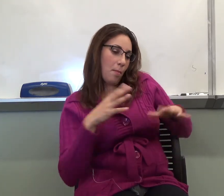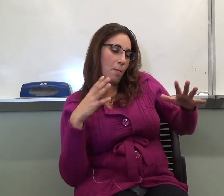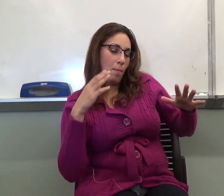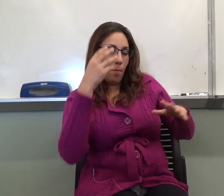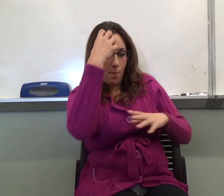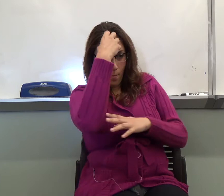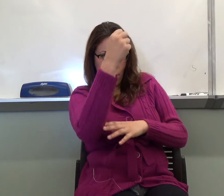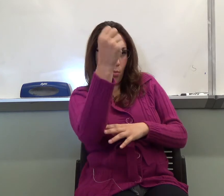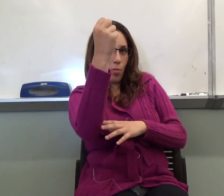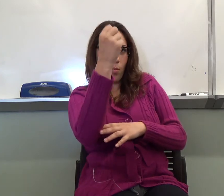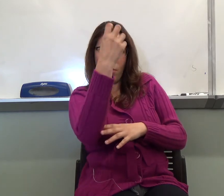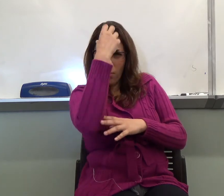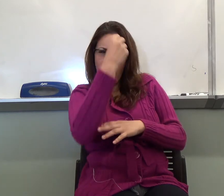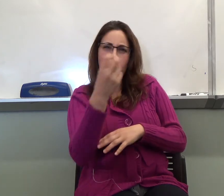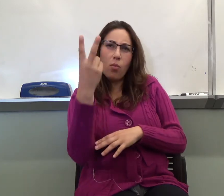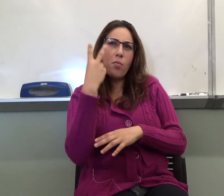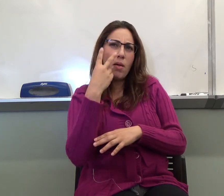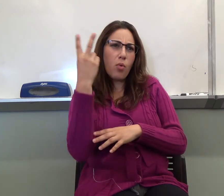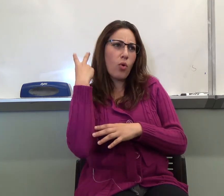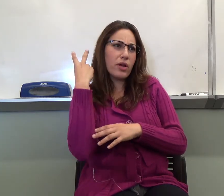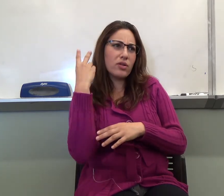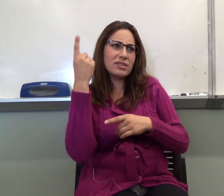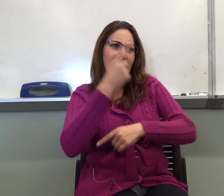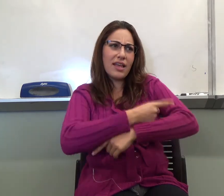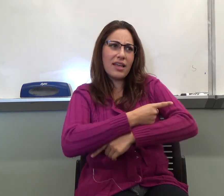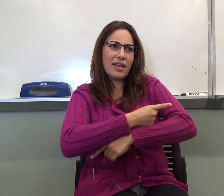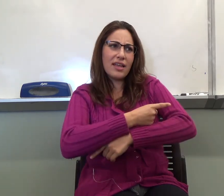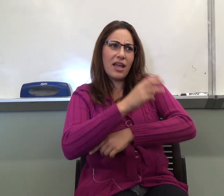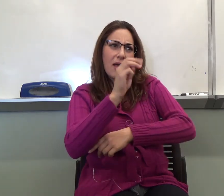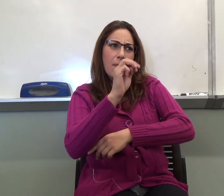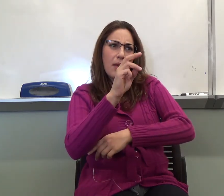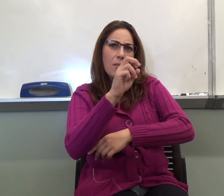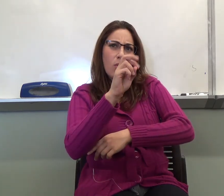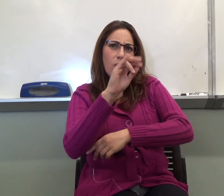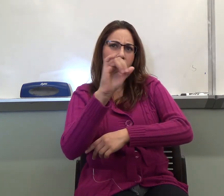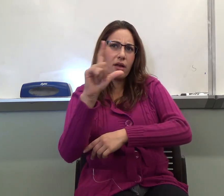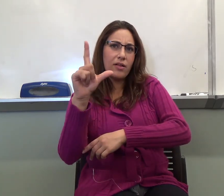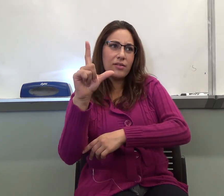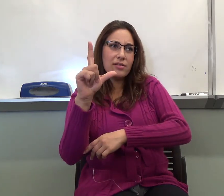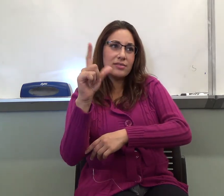us, you know, keep them off the streets and don't let them get bored. Okay.